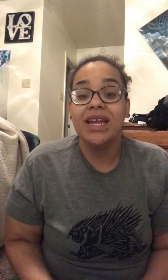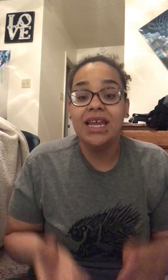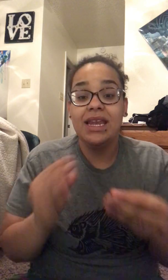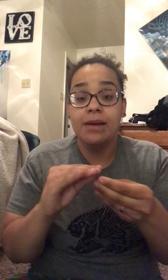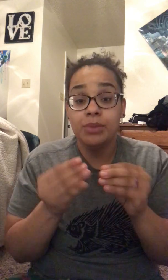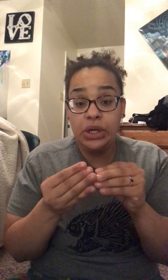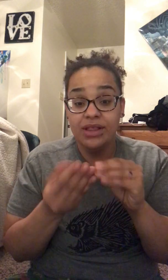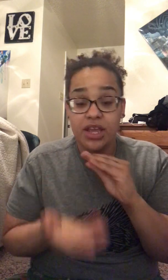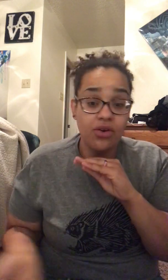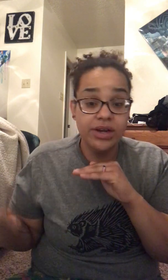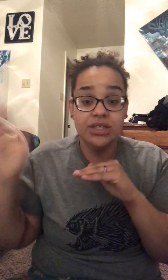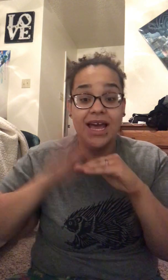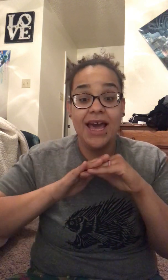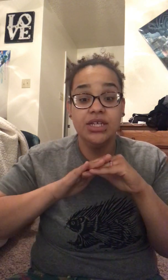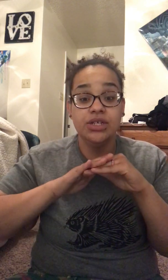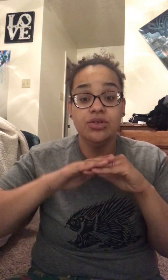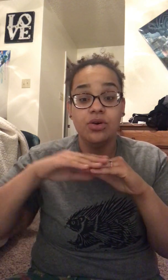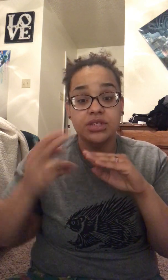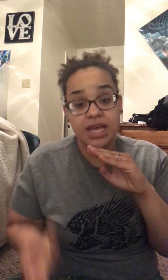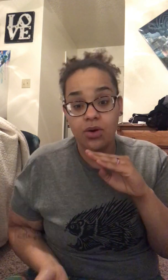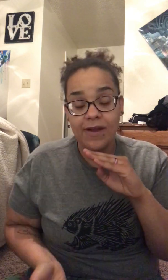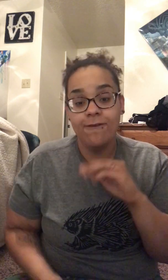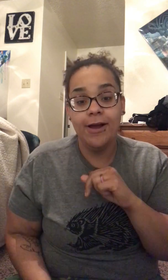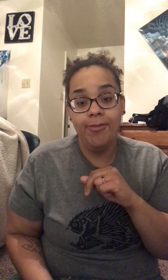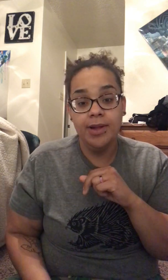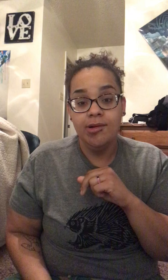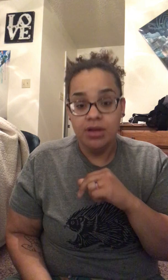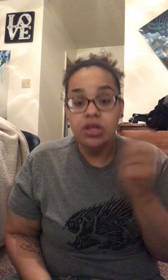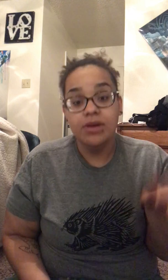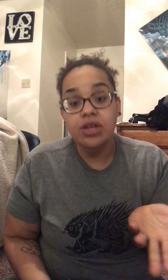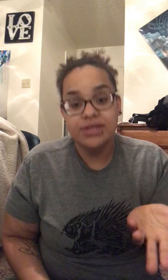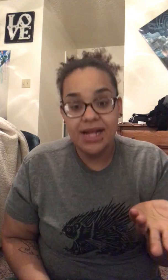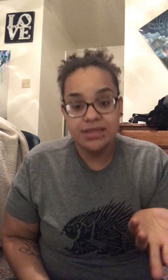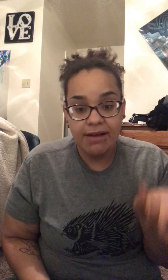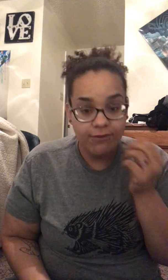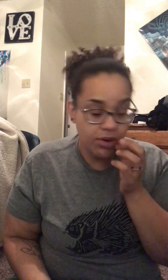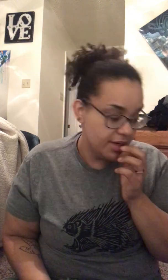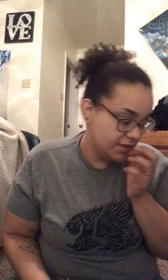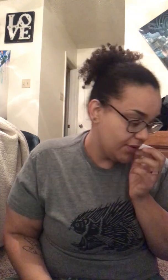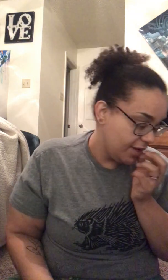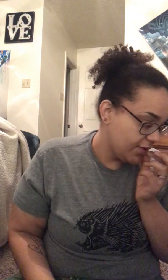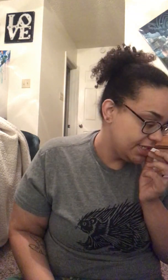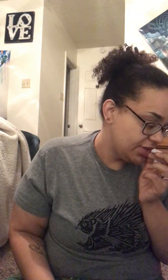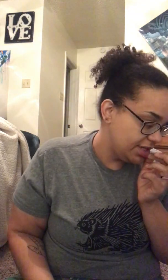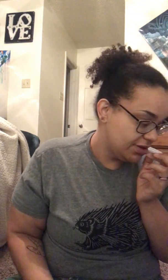any number that you're going to add to or take away from, you can use that sign for. So increase or decrease.